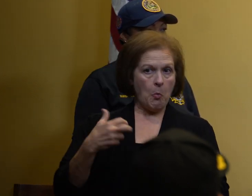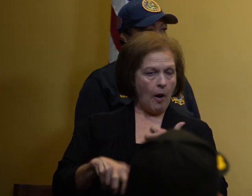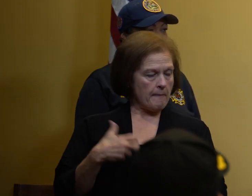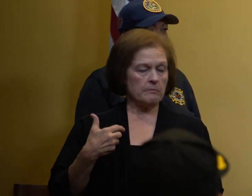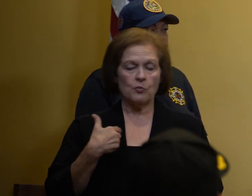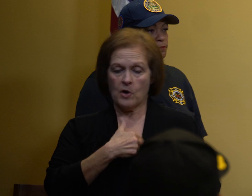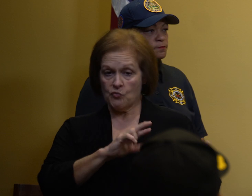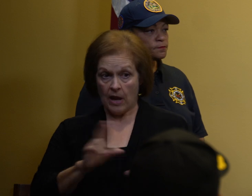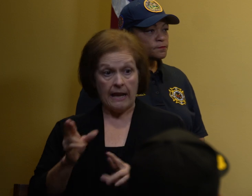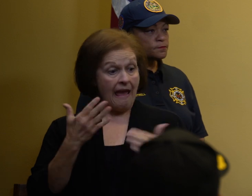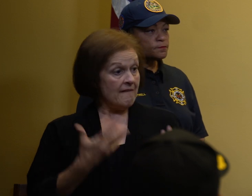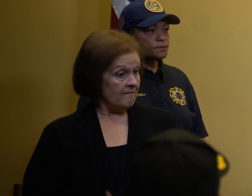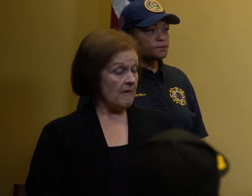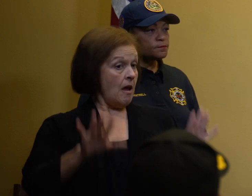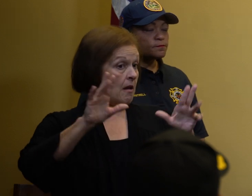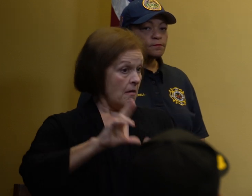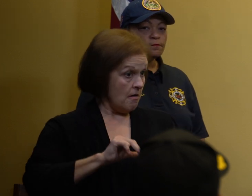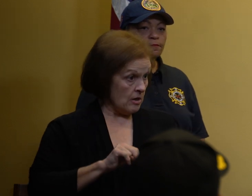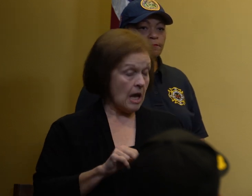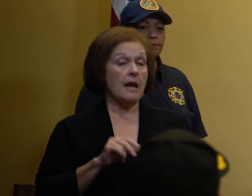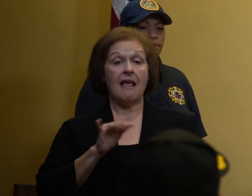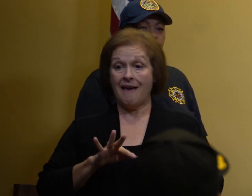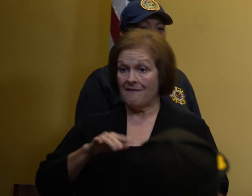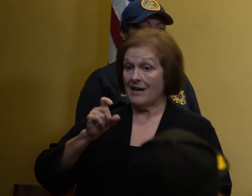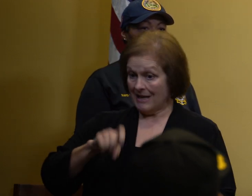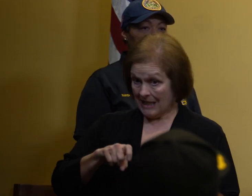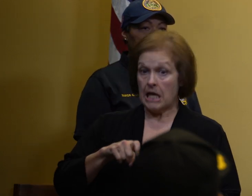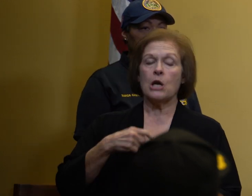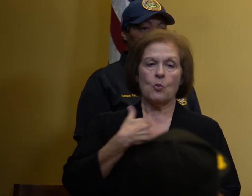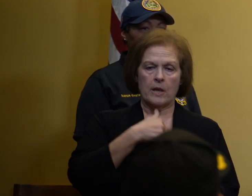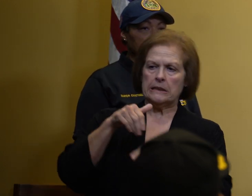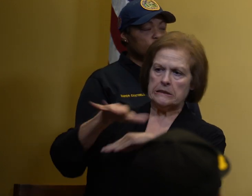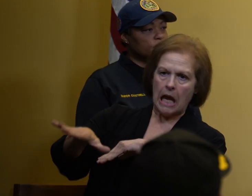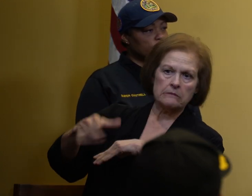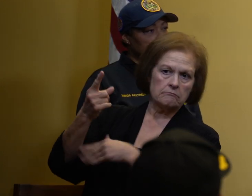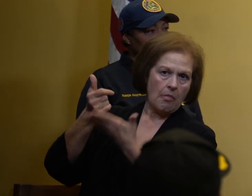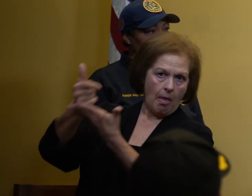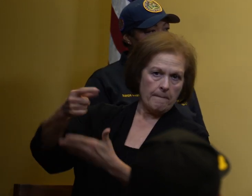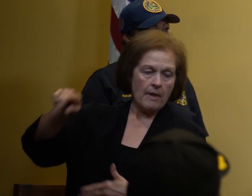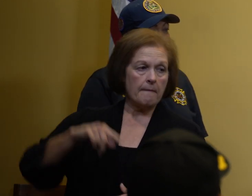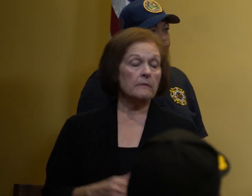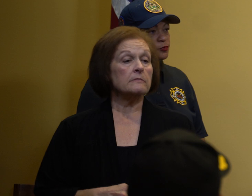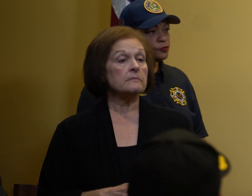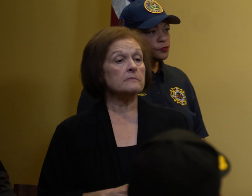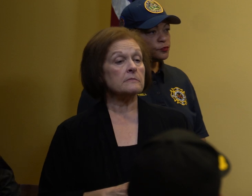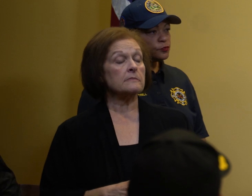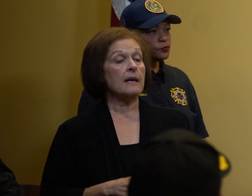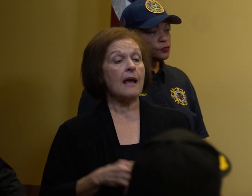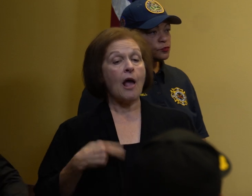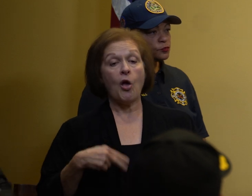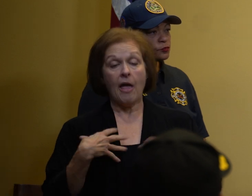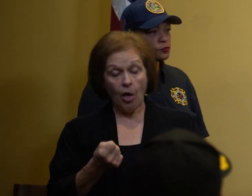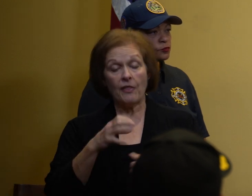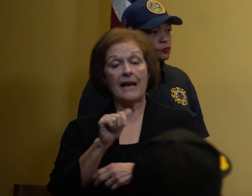ready once the storm has passed, should there be any issues, to send strike teams out of there. So our healthcare facilities, our nursing homes,